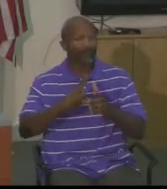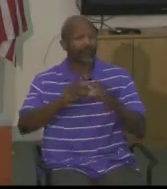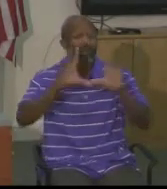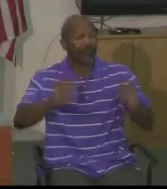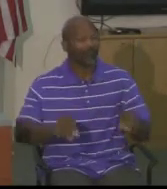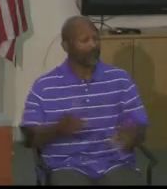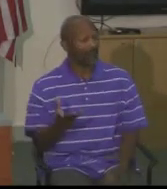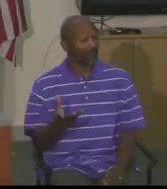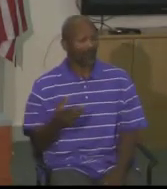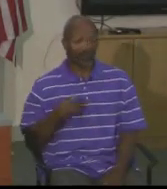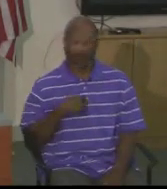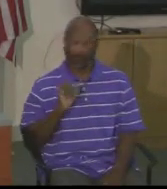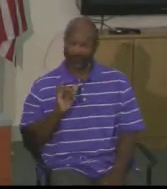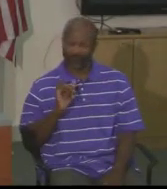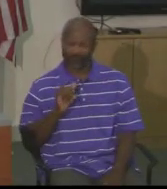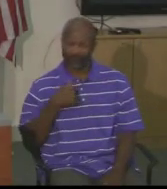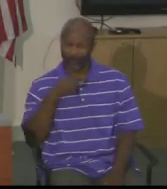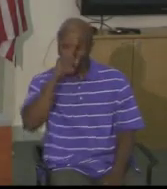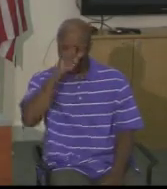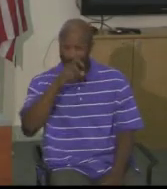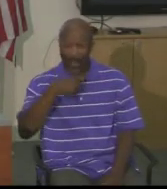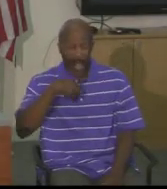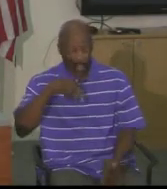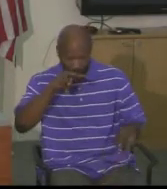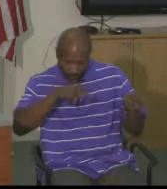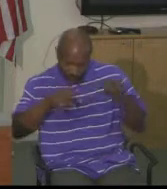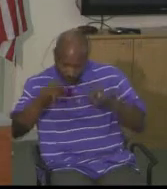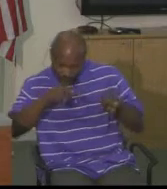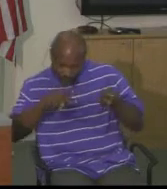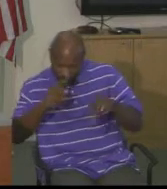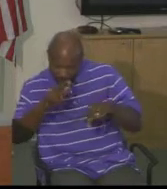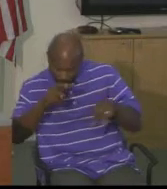So I did the same thing. I looked inside around to see